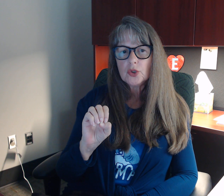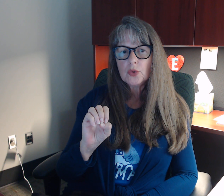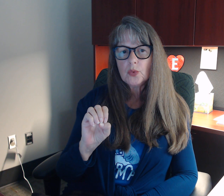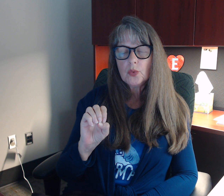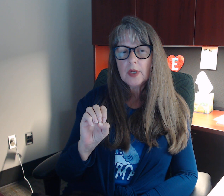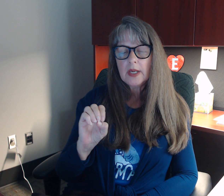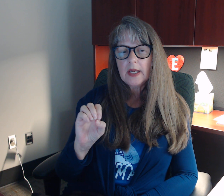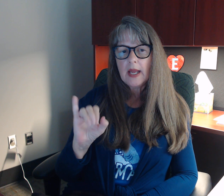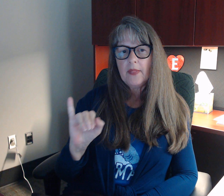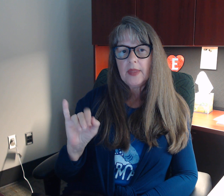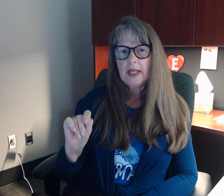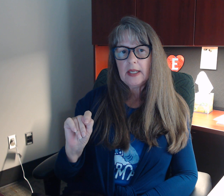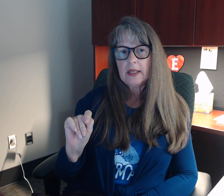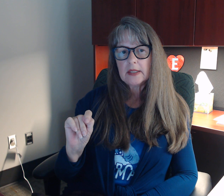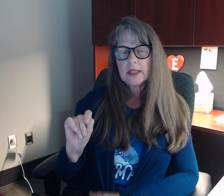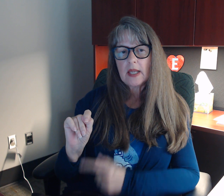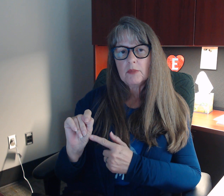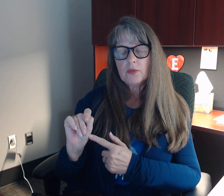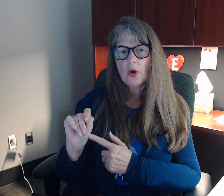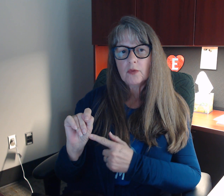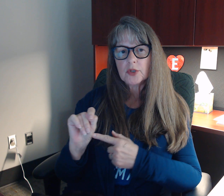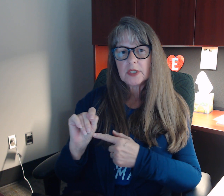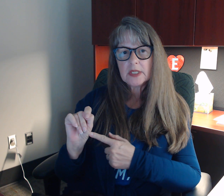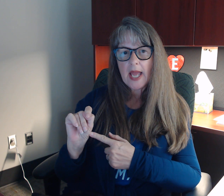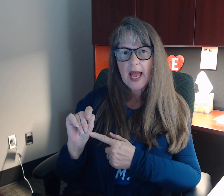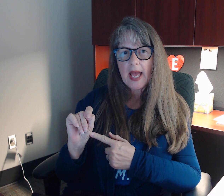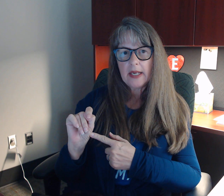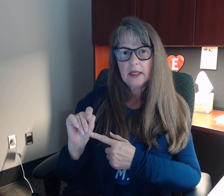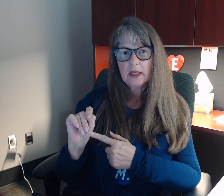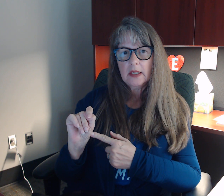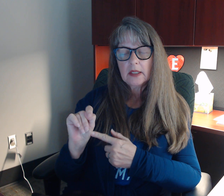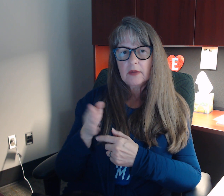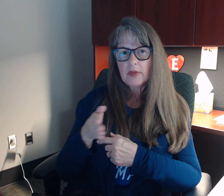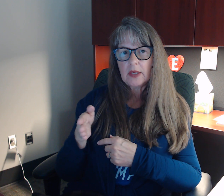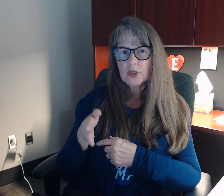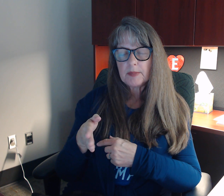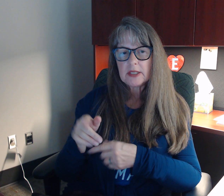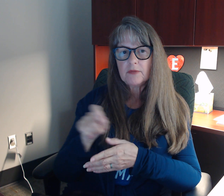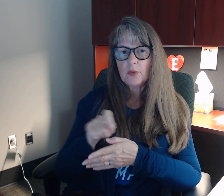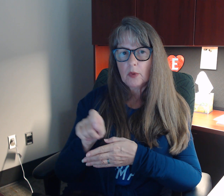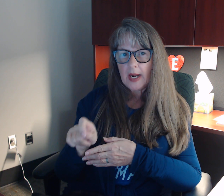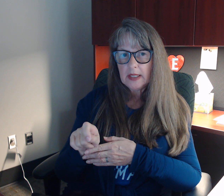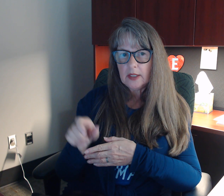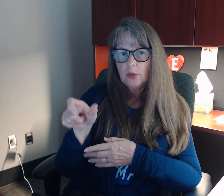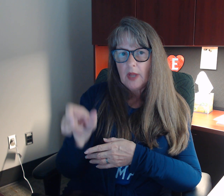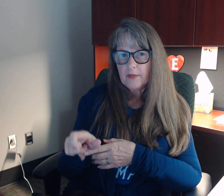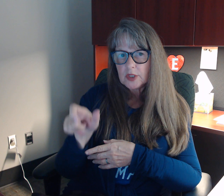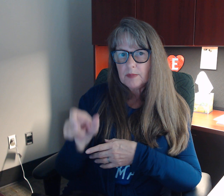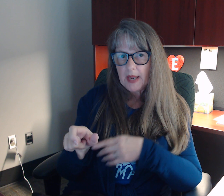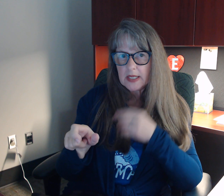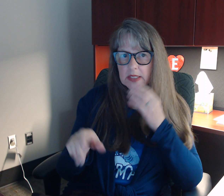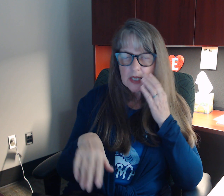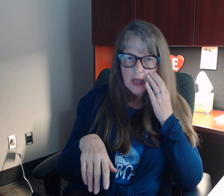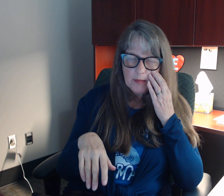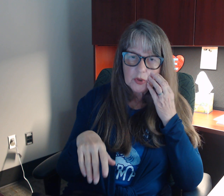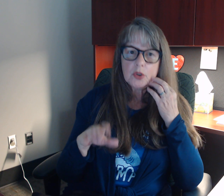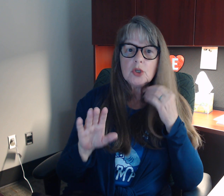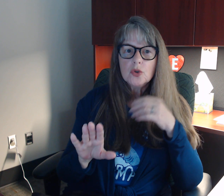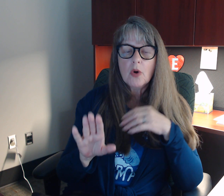do and then it, see, I moved over just a tad. Give that little space. If you were writing it, you would have a space. But you can do all